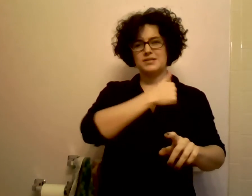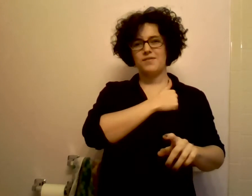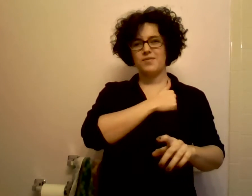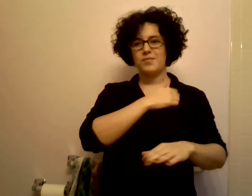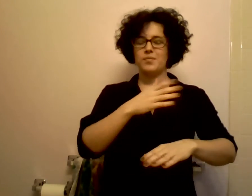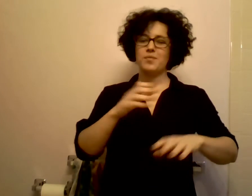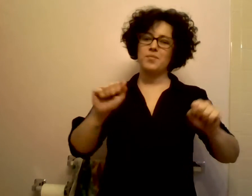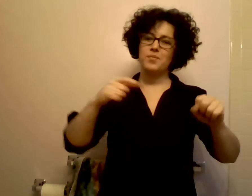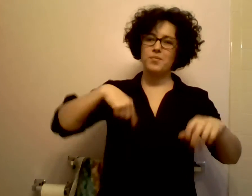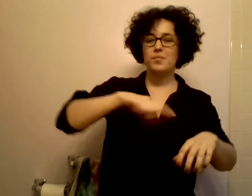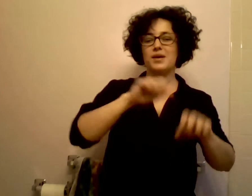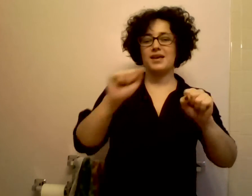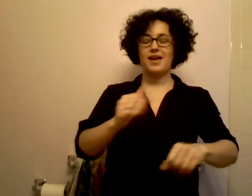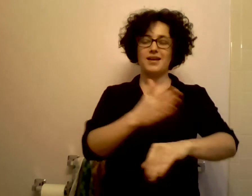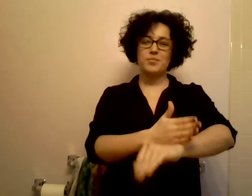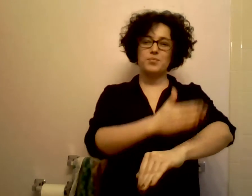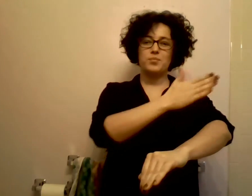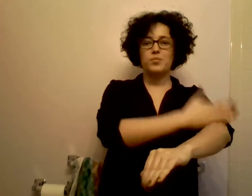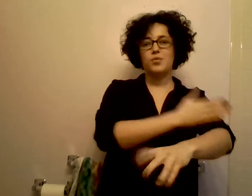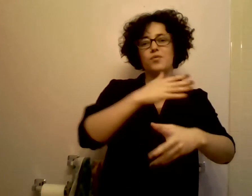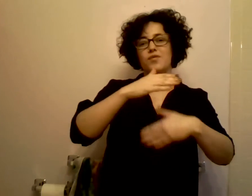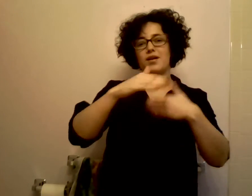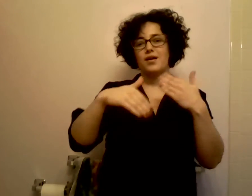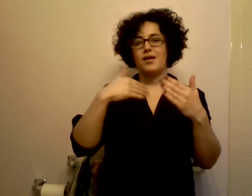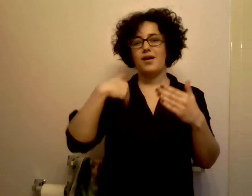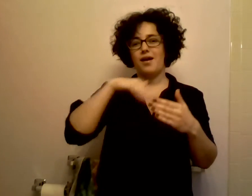with a constant focus on our beautiful cathedrals.